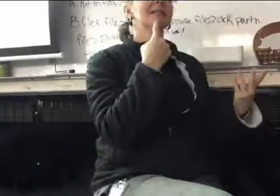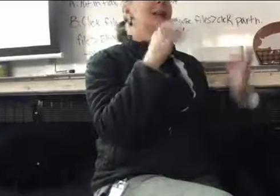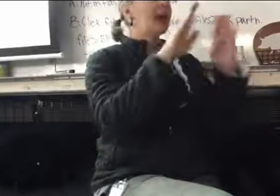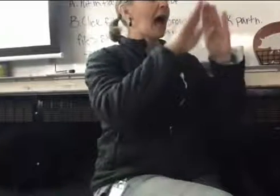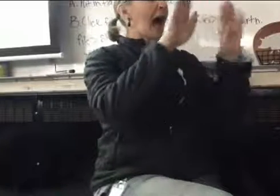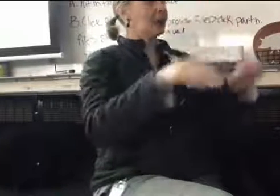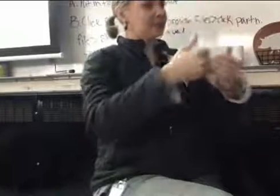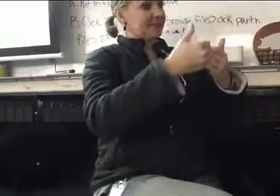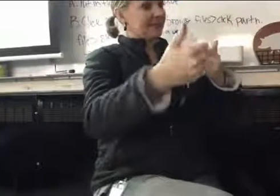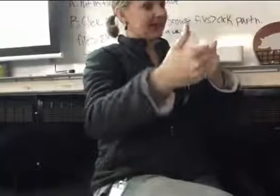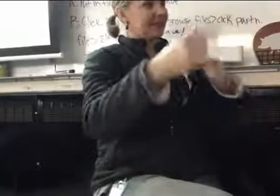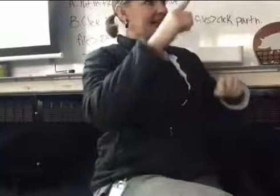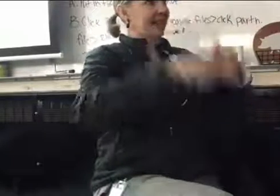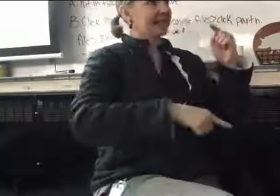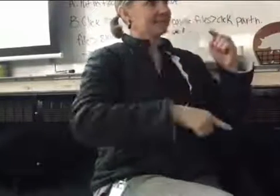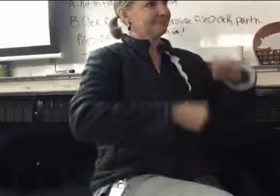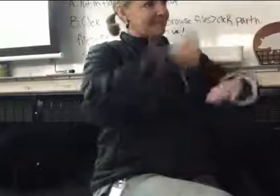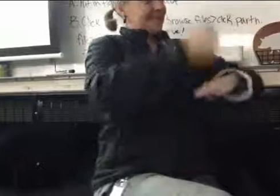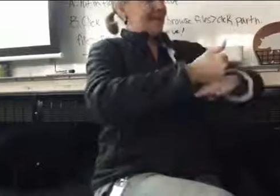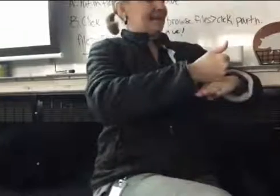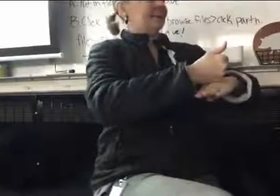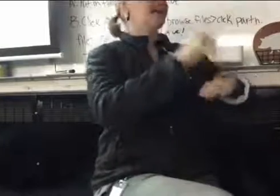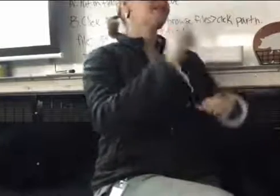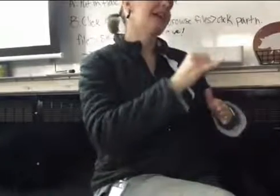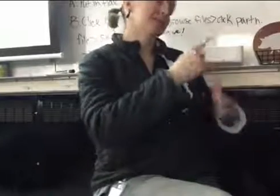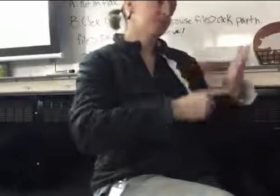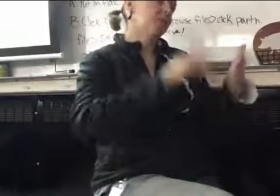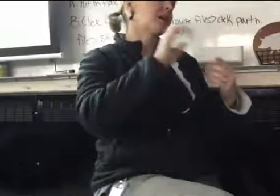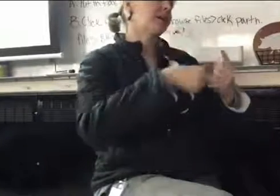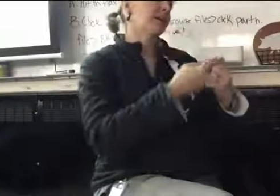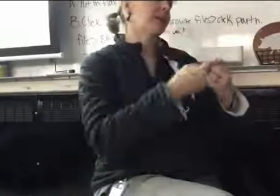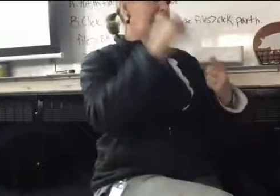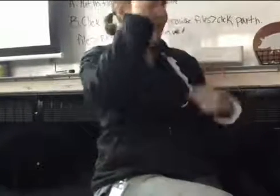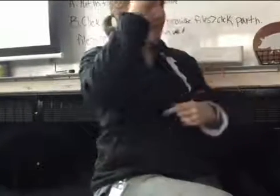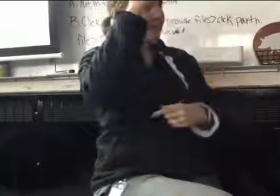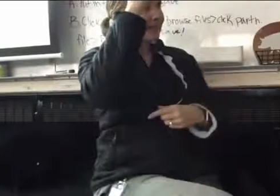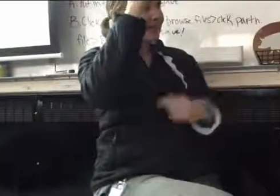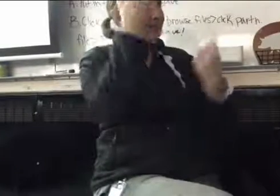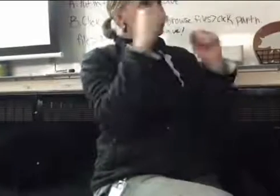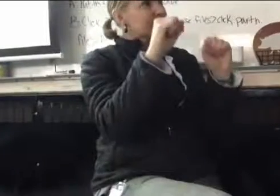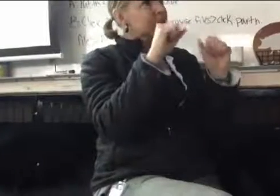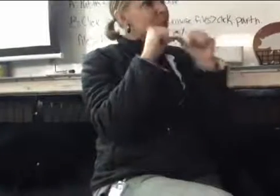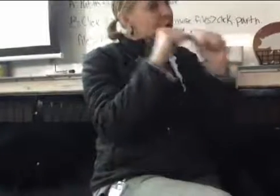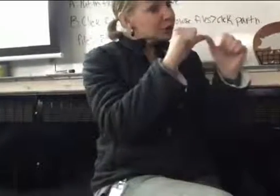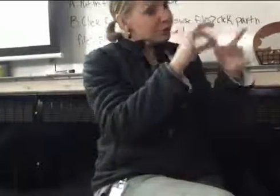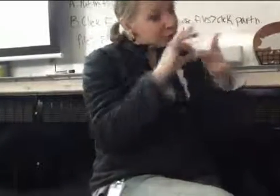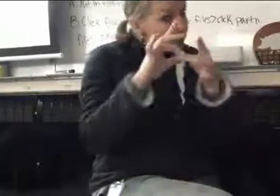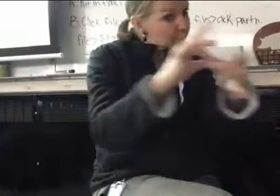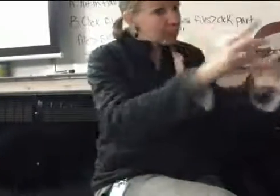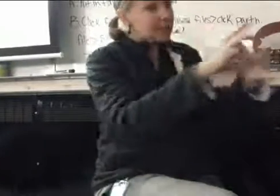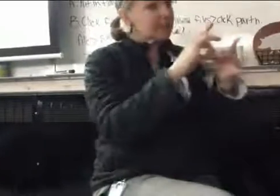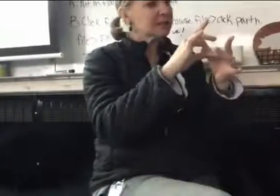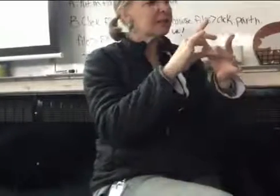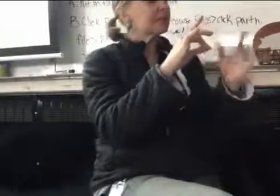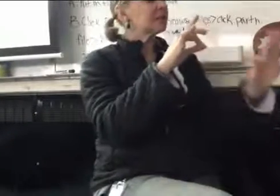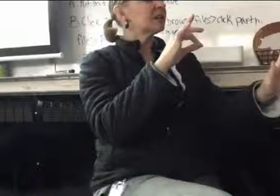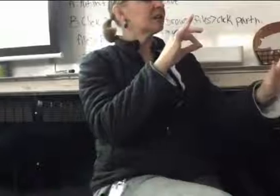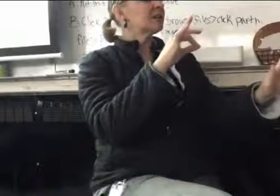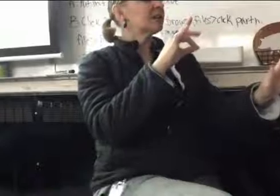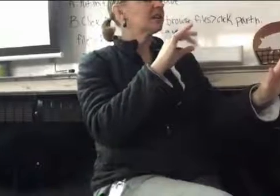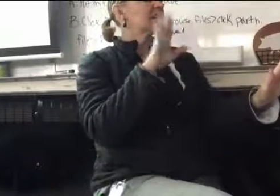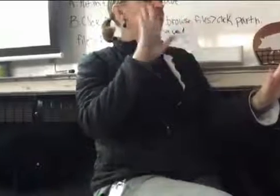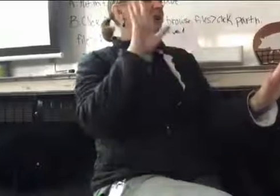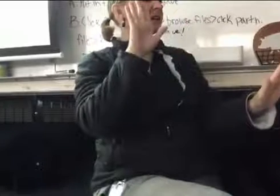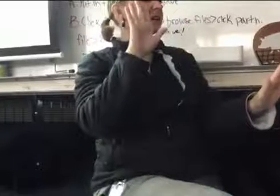divided cannot stand. That's what we're talking about. Abraham Lincoln's big thing was about preserving the Union, not necessarily to stop